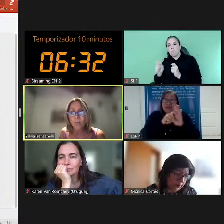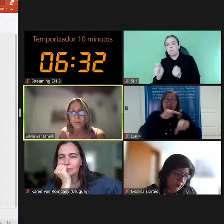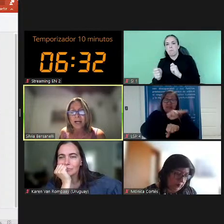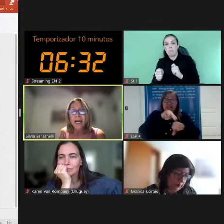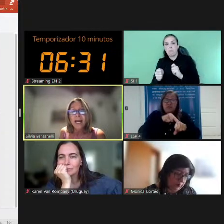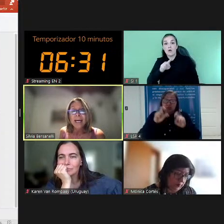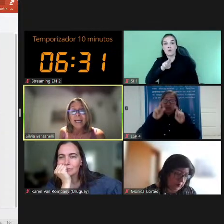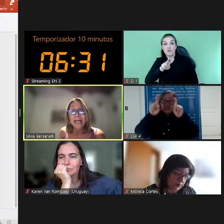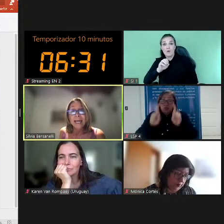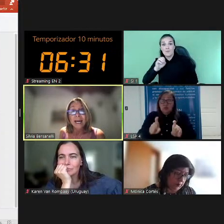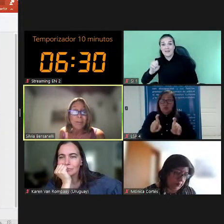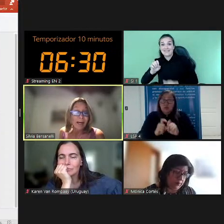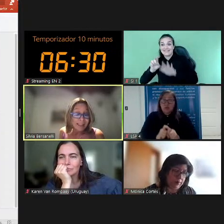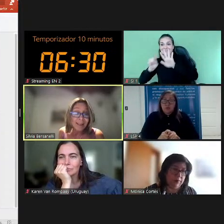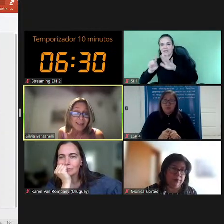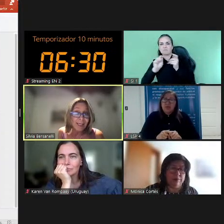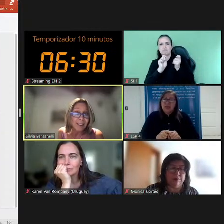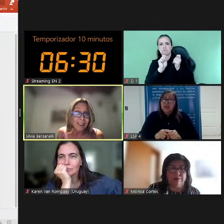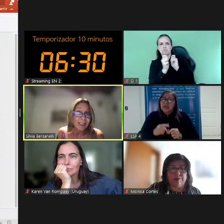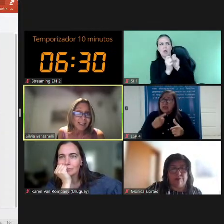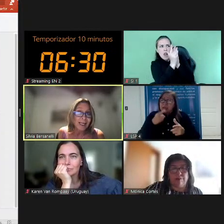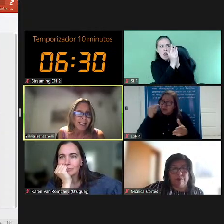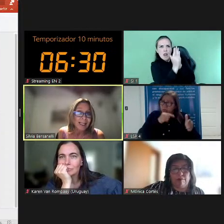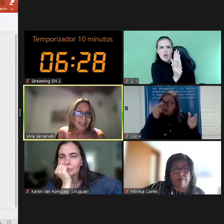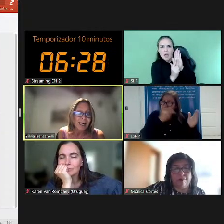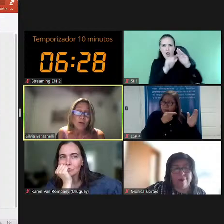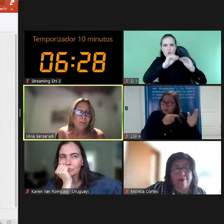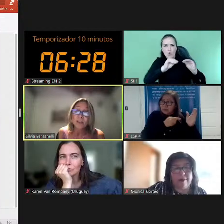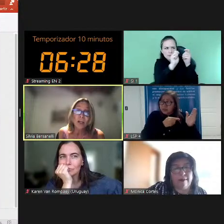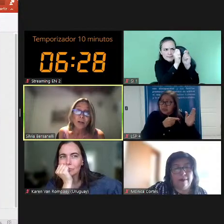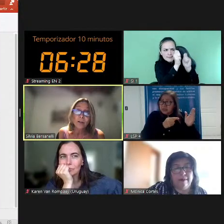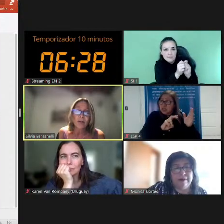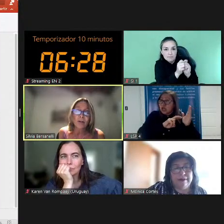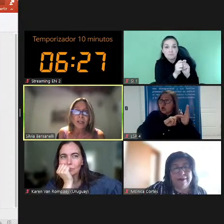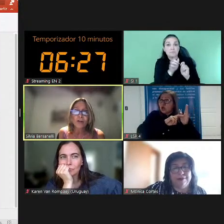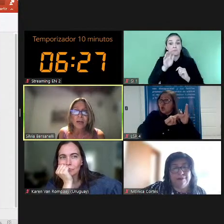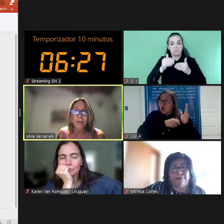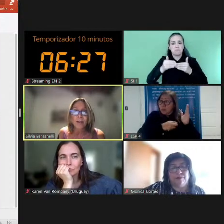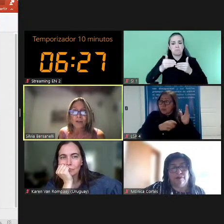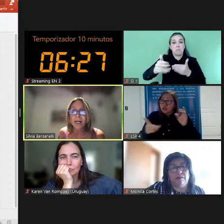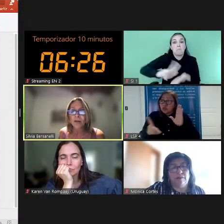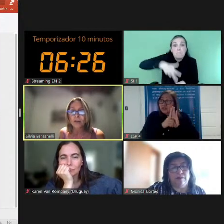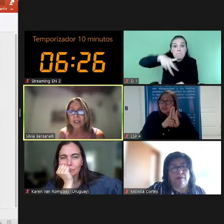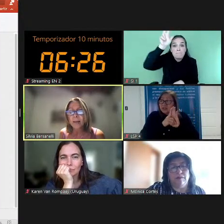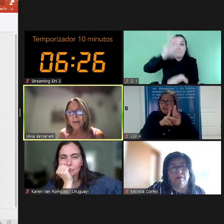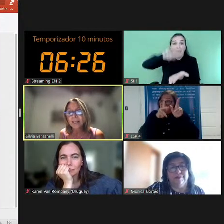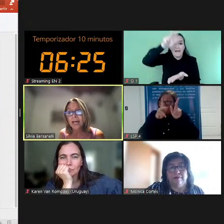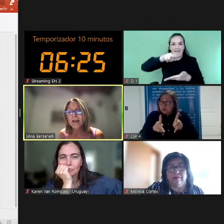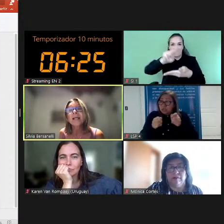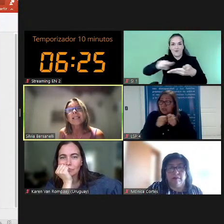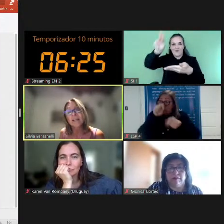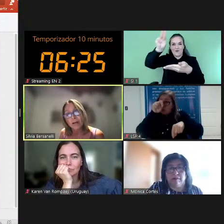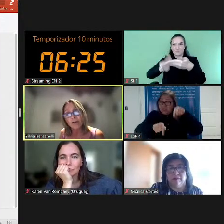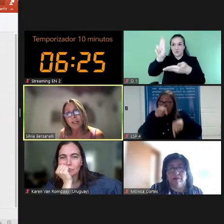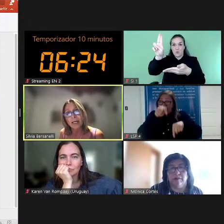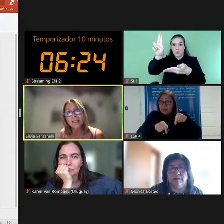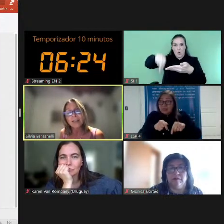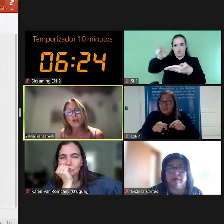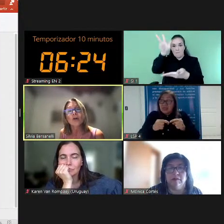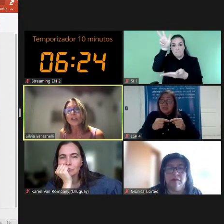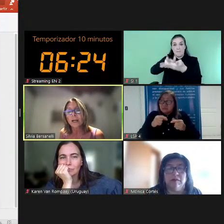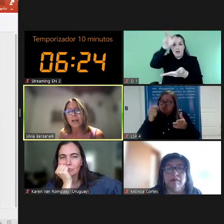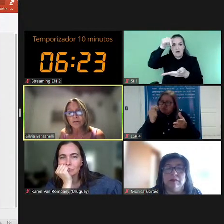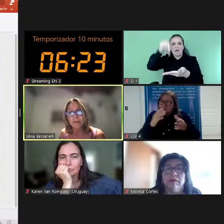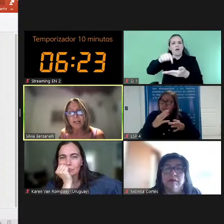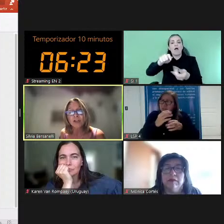in the national education law from then from the convention of rights of persons with